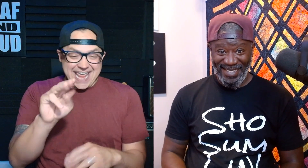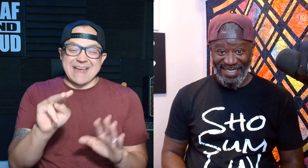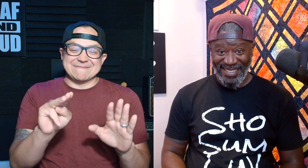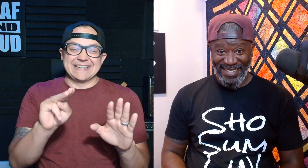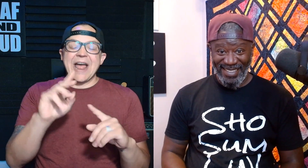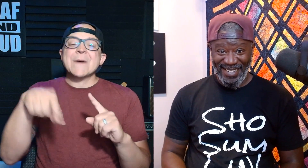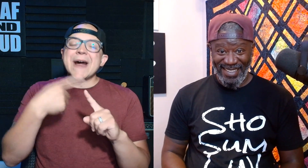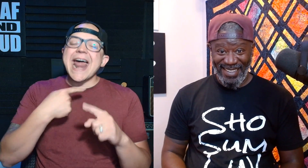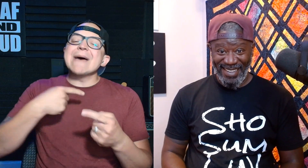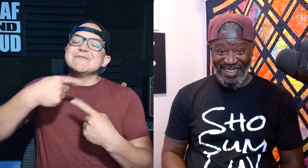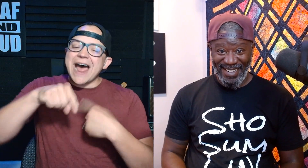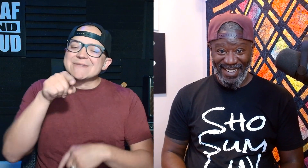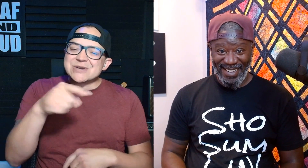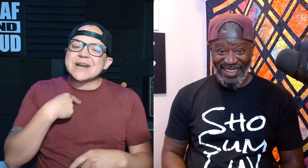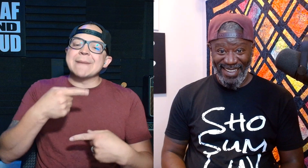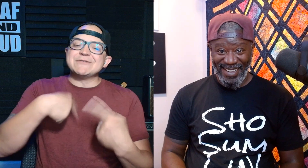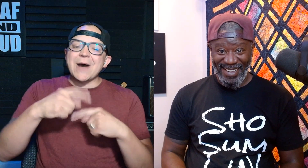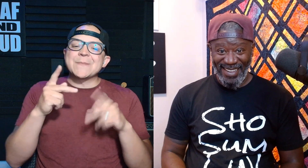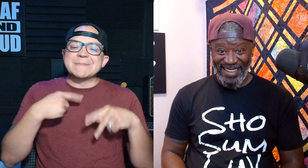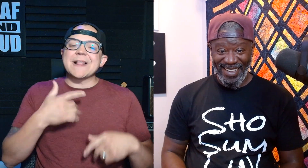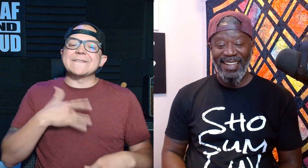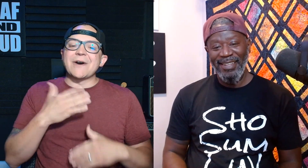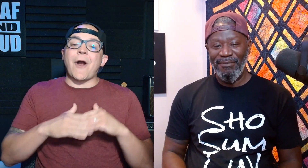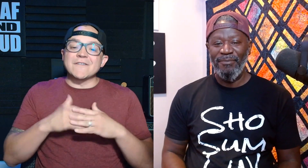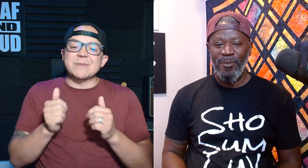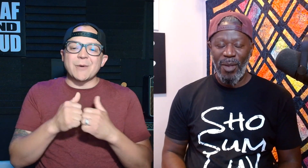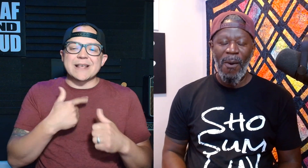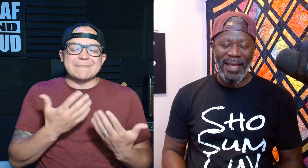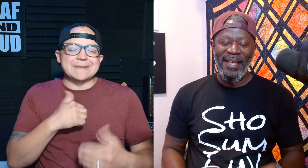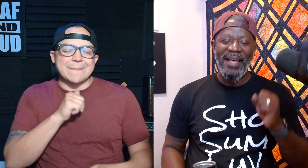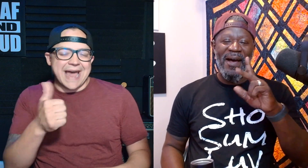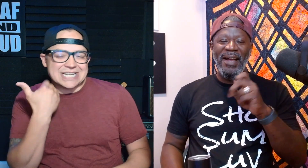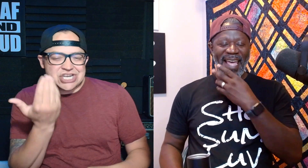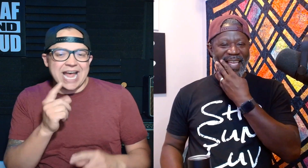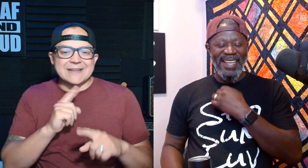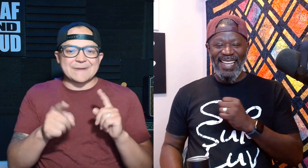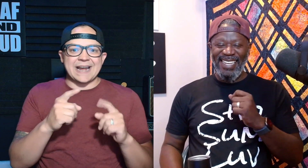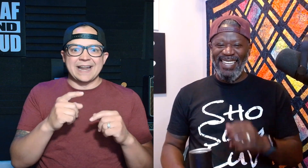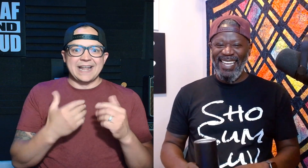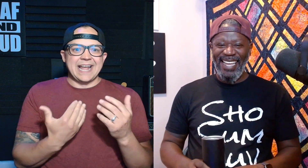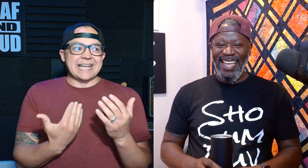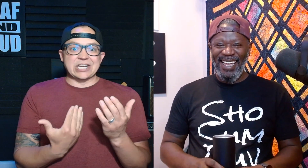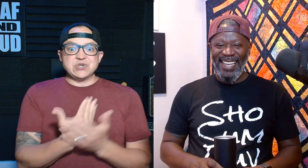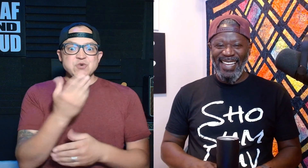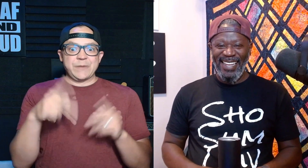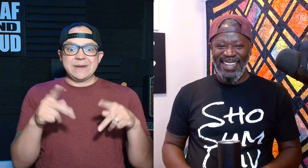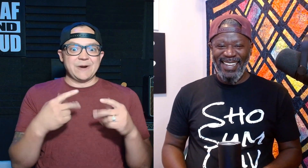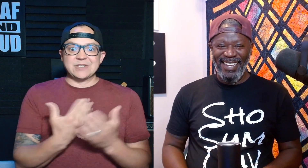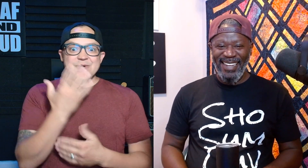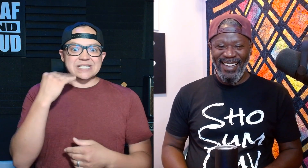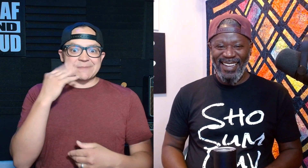I am. When I'm around you and I'm around people I feel comfortable with, maybe I'm not shy, but like